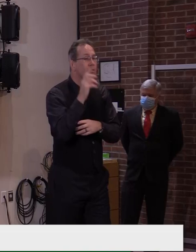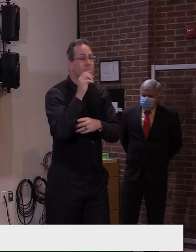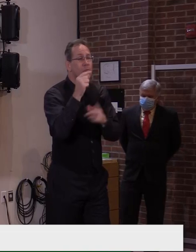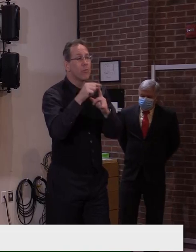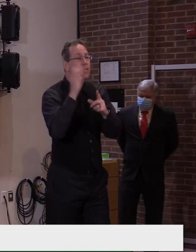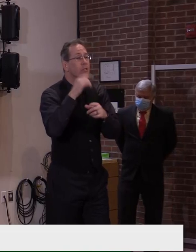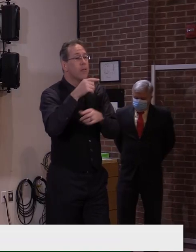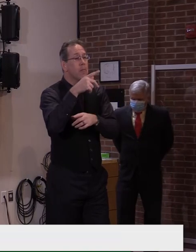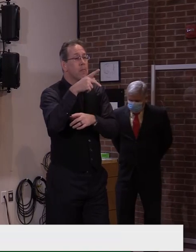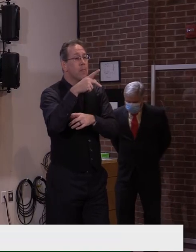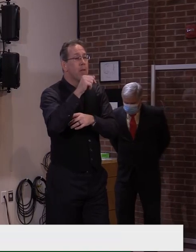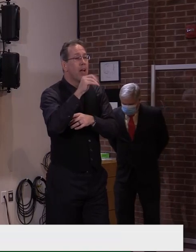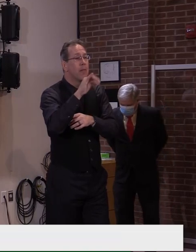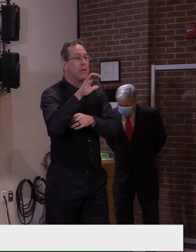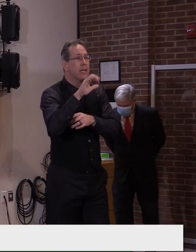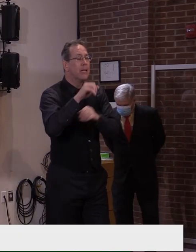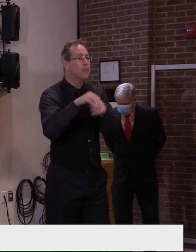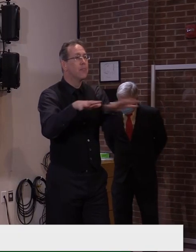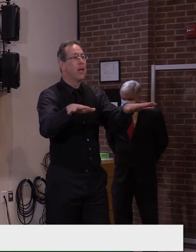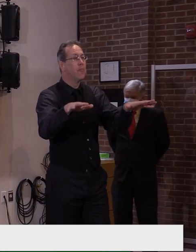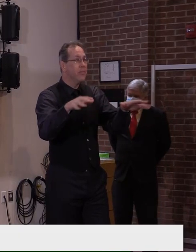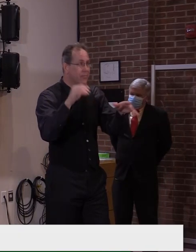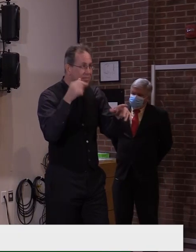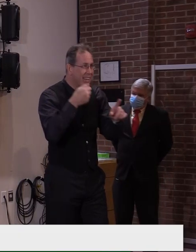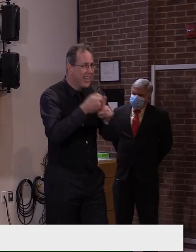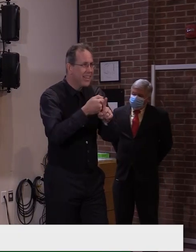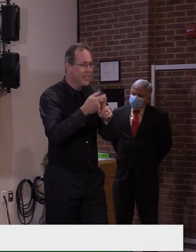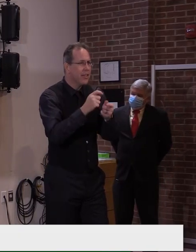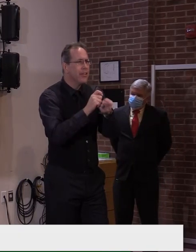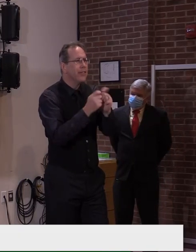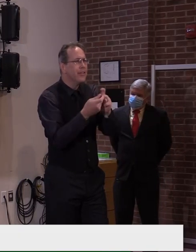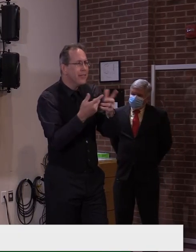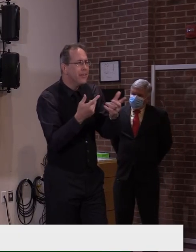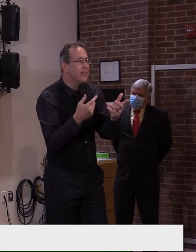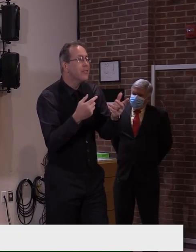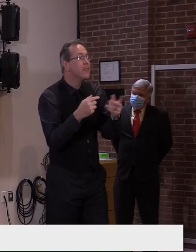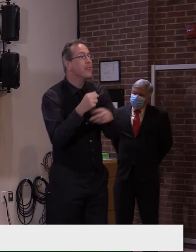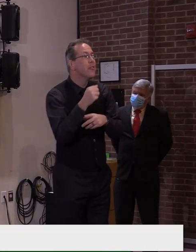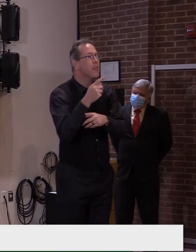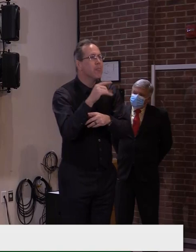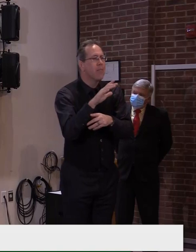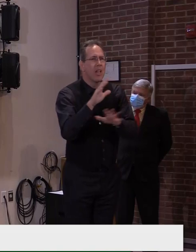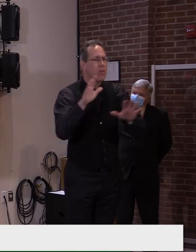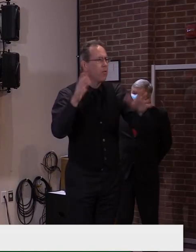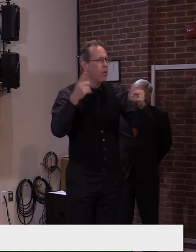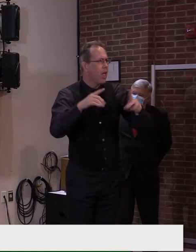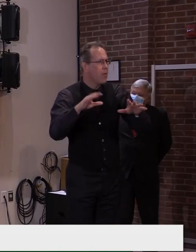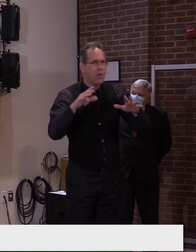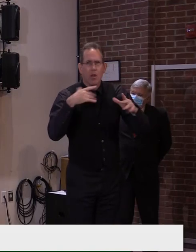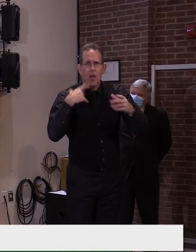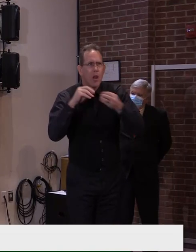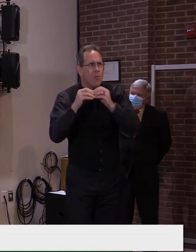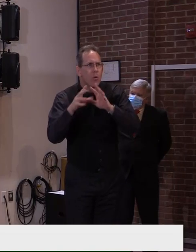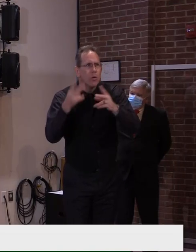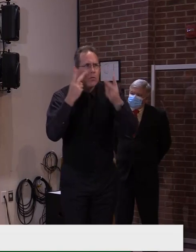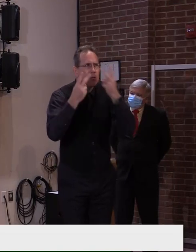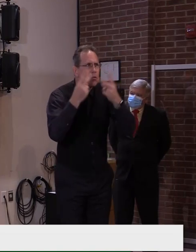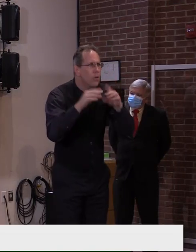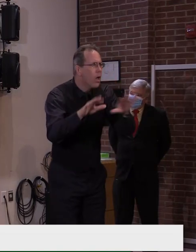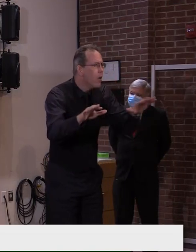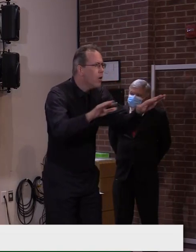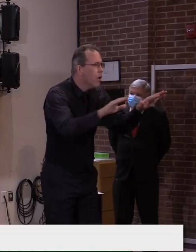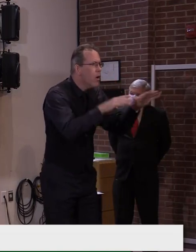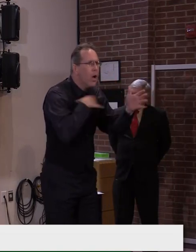can because we need to have a good handle on everything we can. But at the same time, we are going